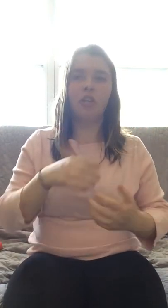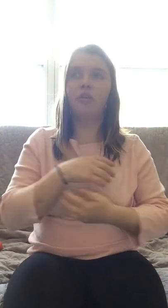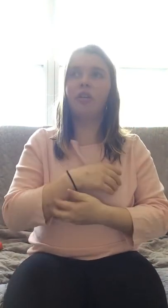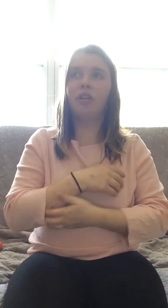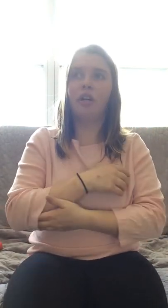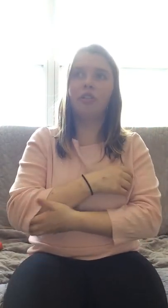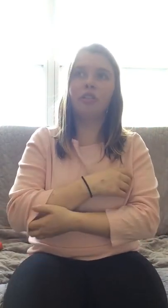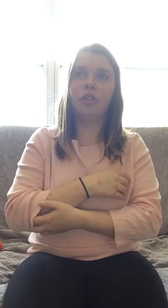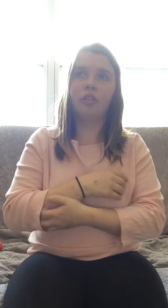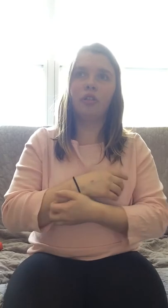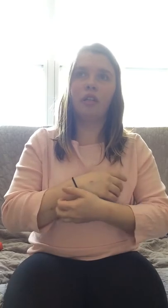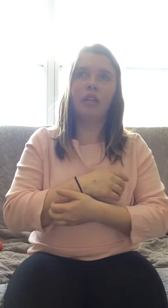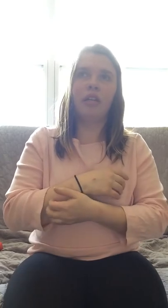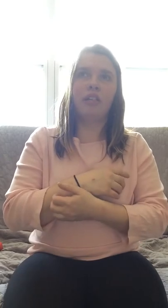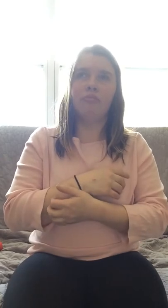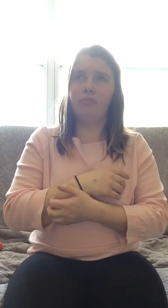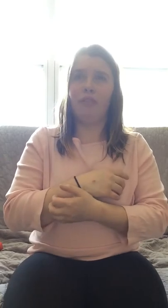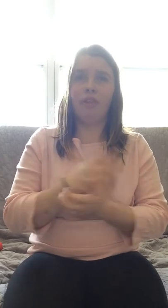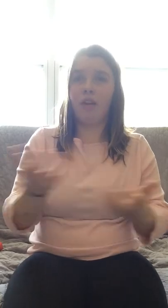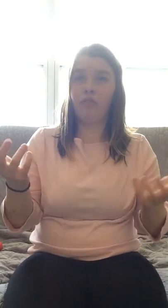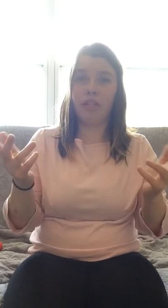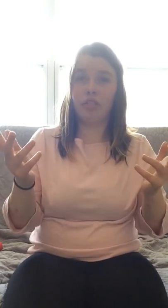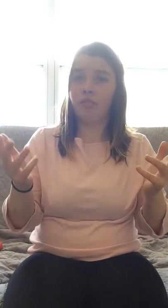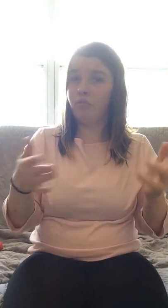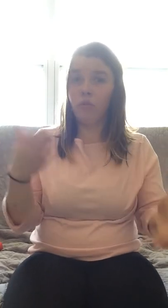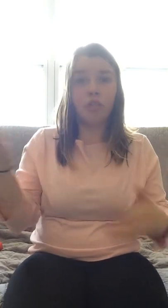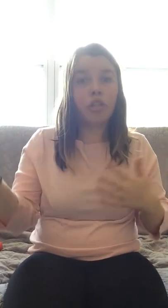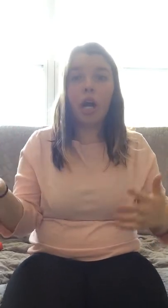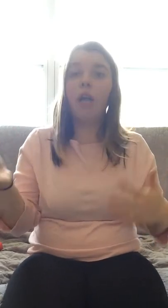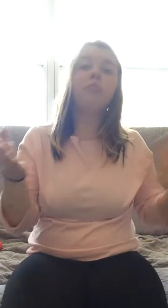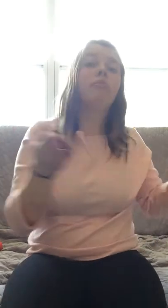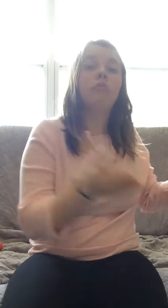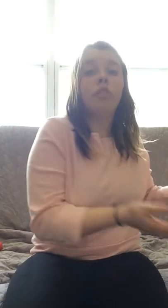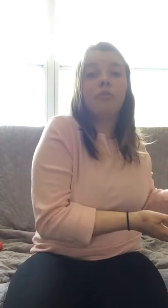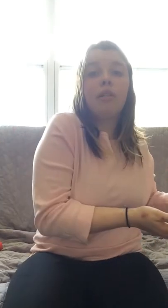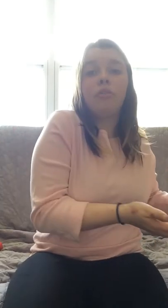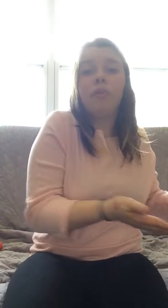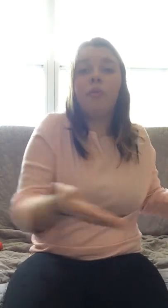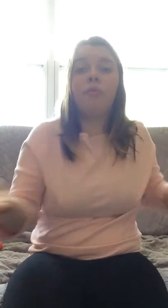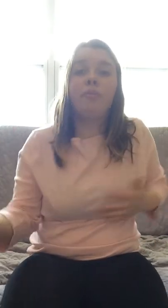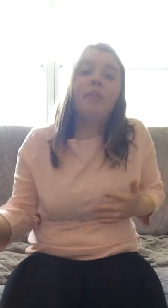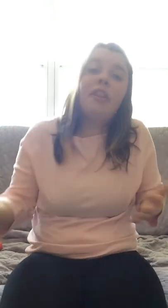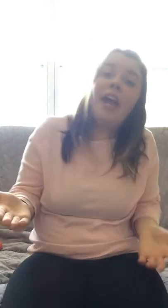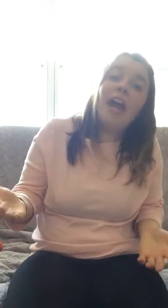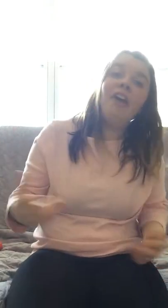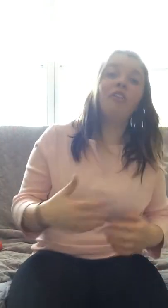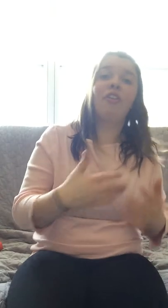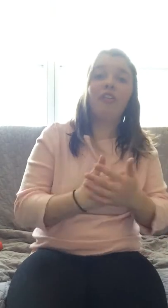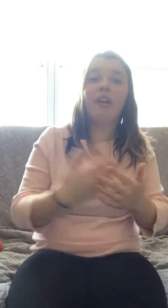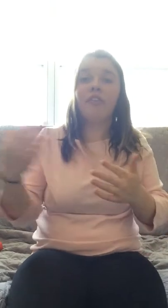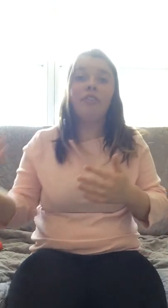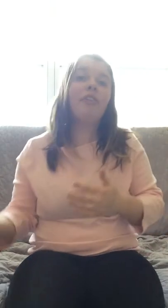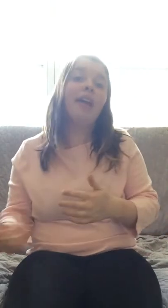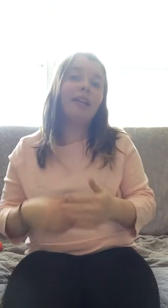You could also, if you have like a job, you can meet new people from that, or friend of friend,